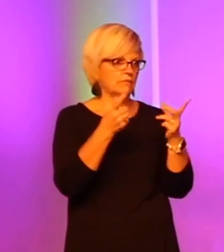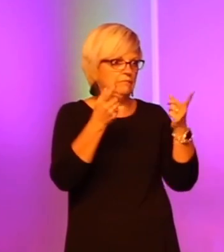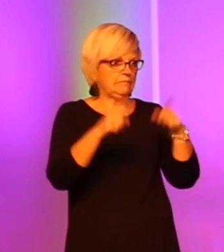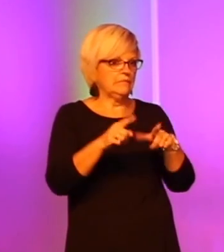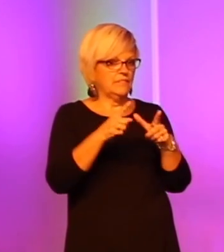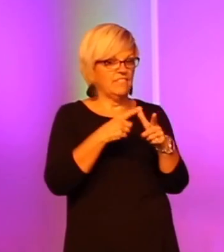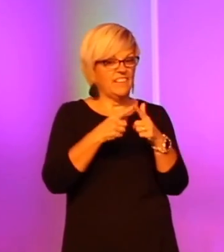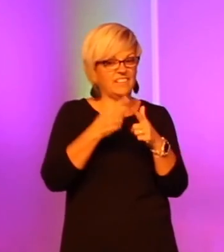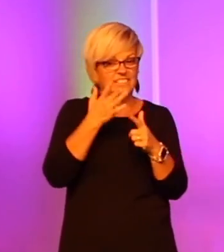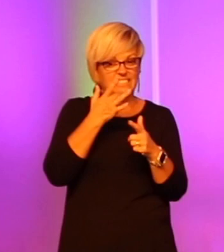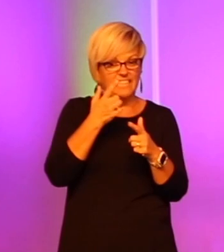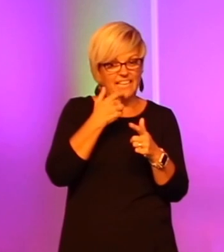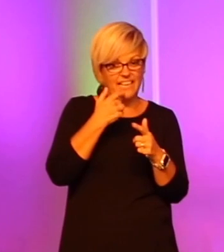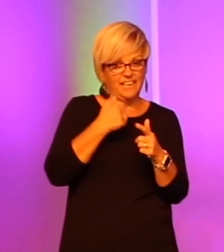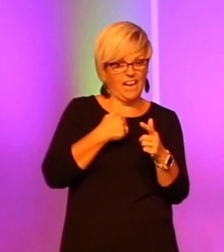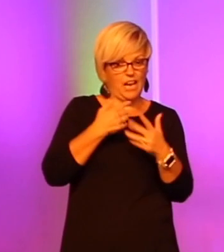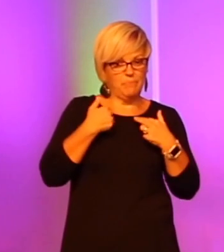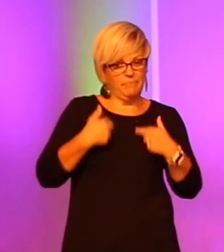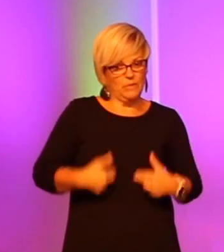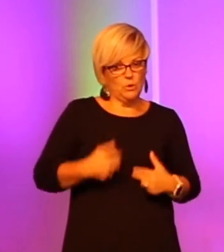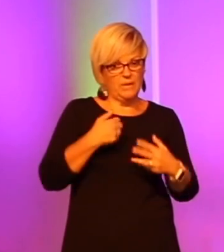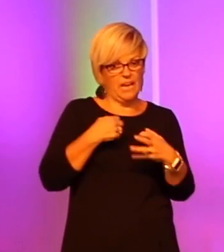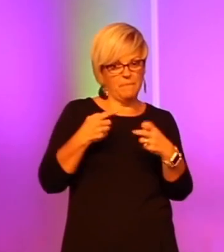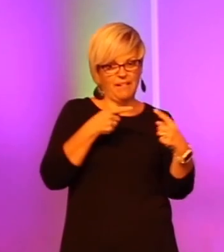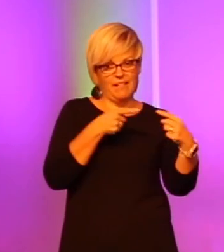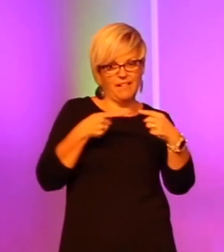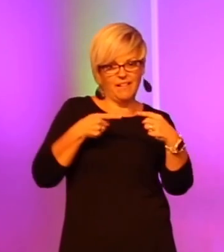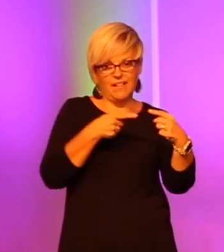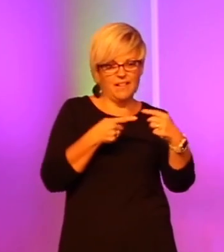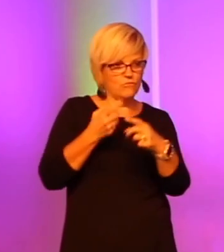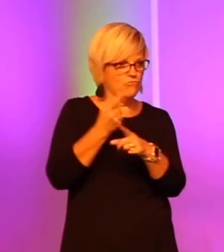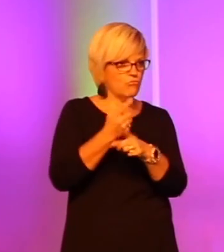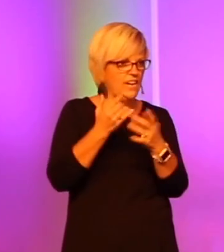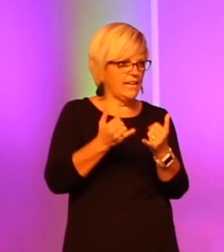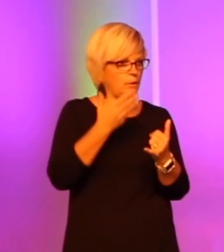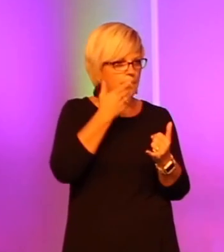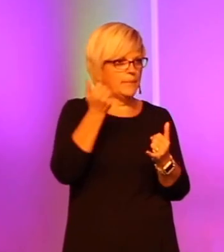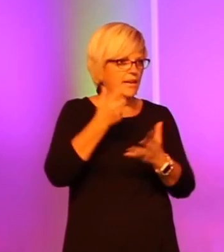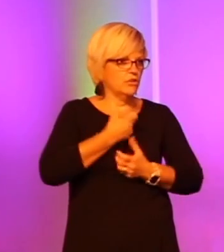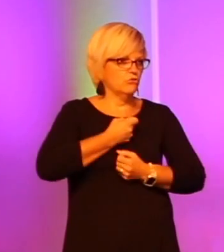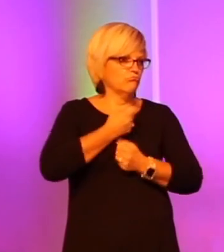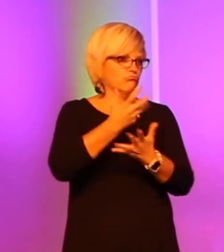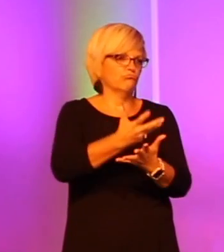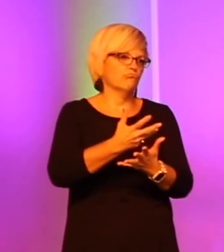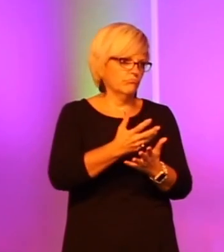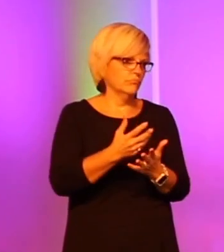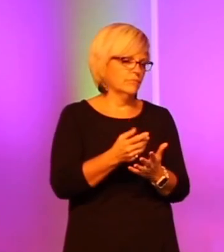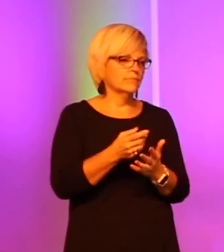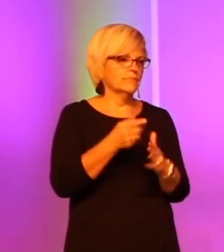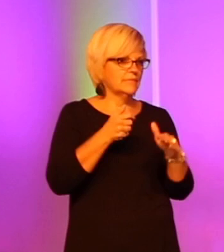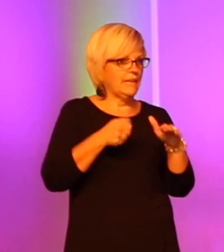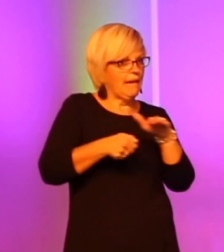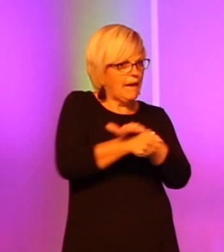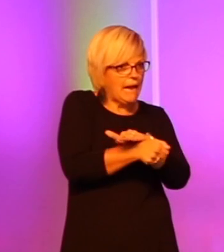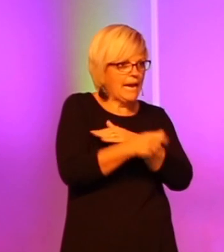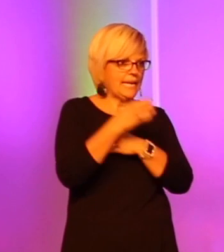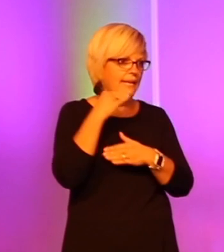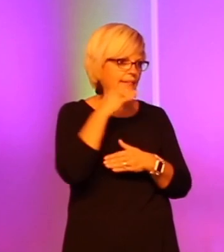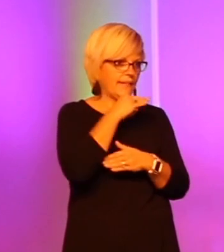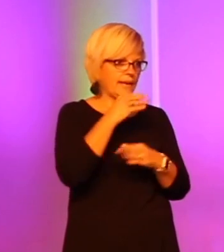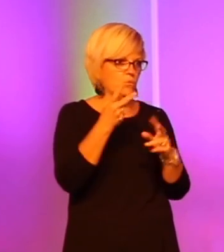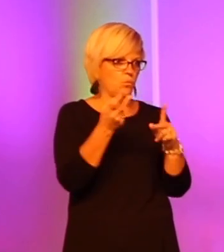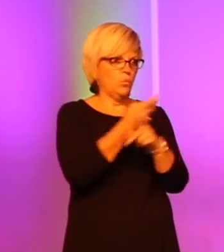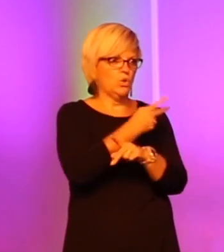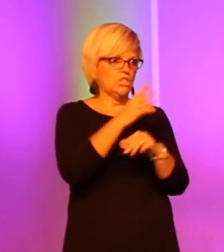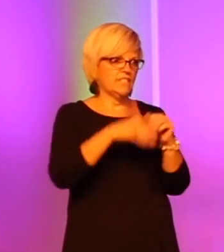right now." It seems hard to do that, but it's not. It's just not. The cover-up is worse than the